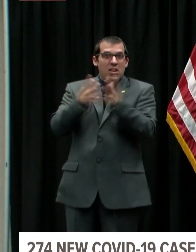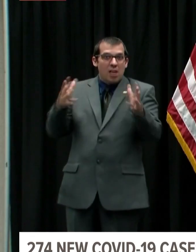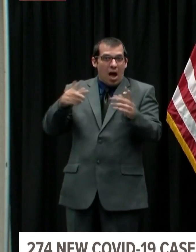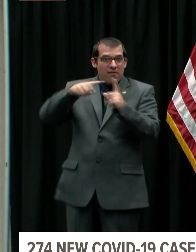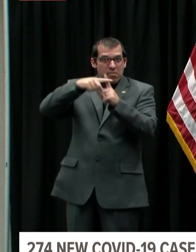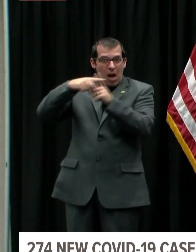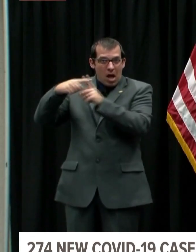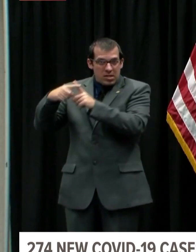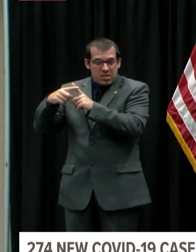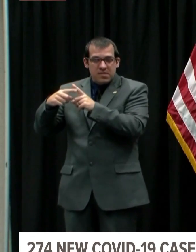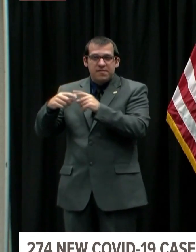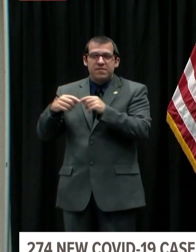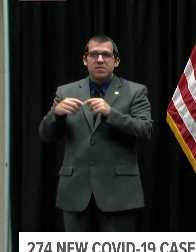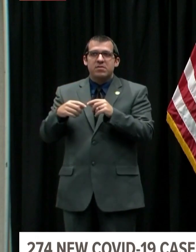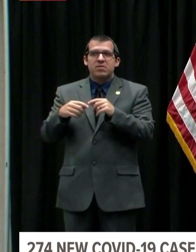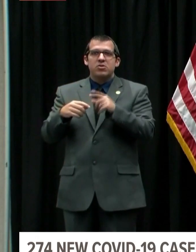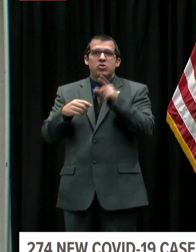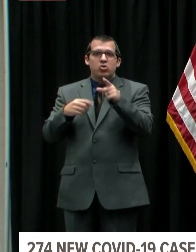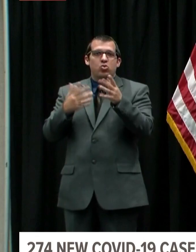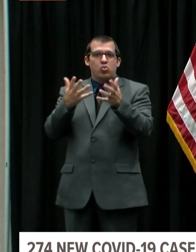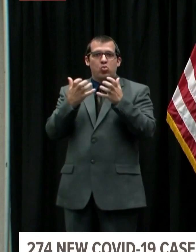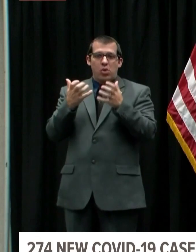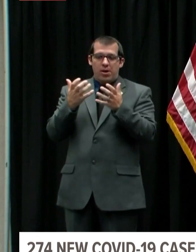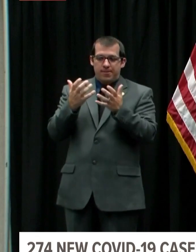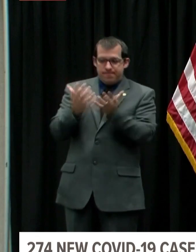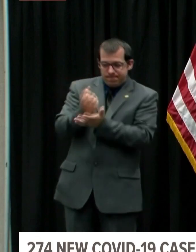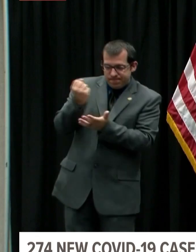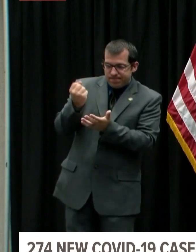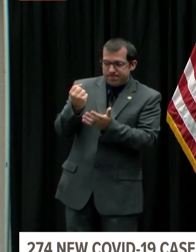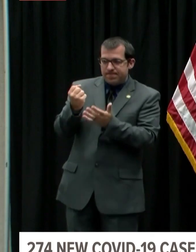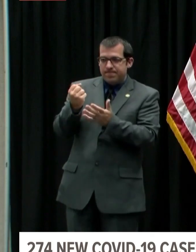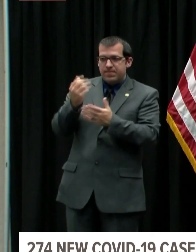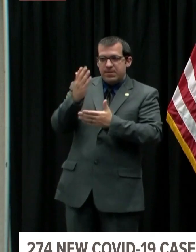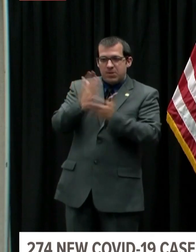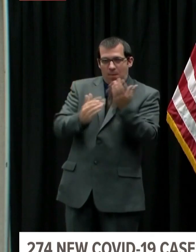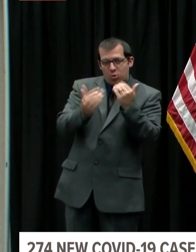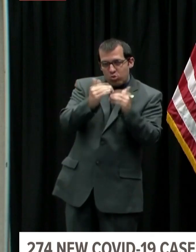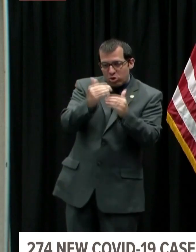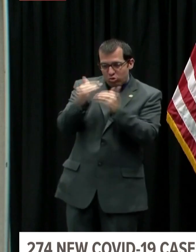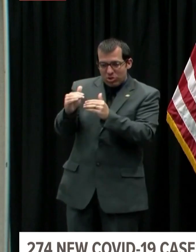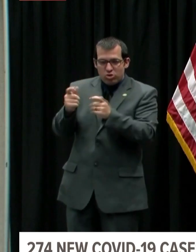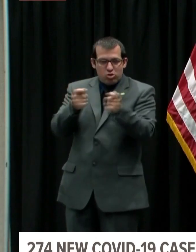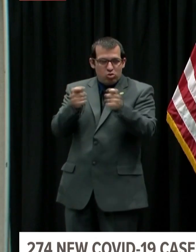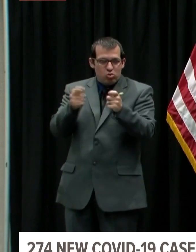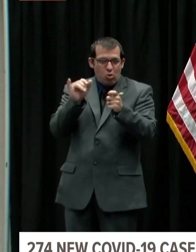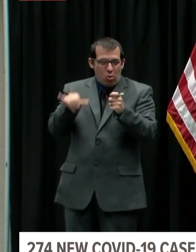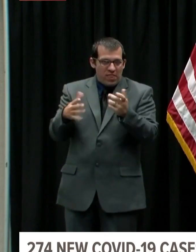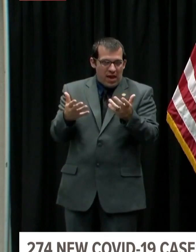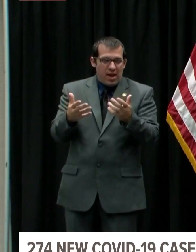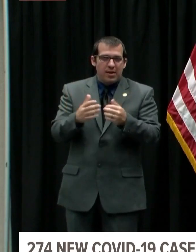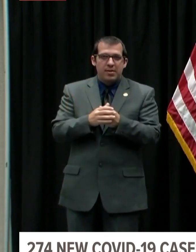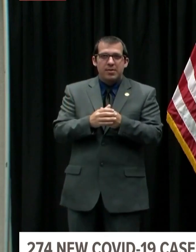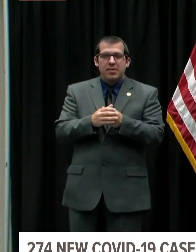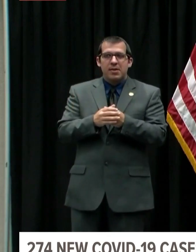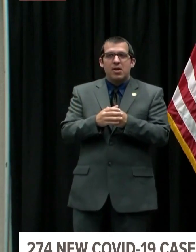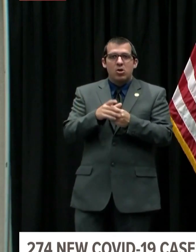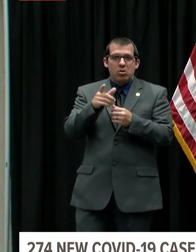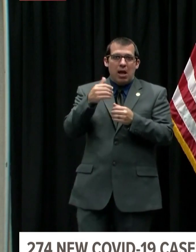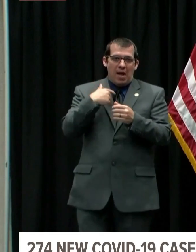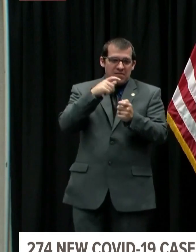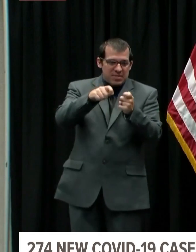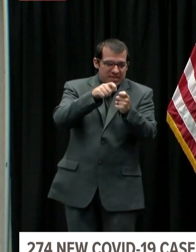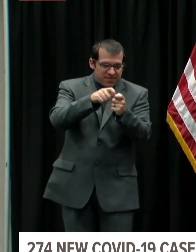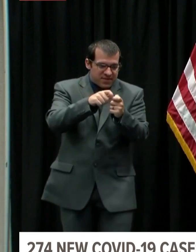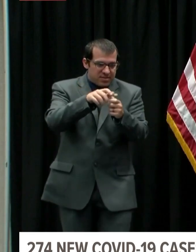and you want to go in and take some steps and put some restrictions on to control that. So it could be in a targeted venue